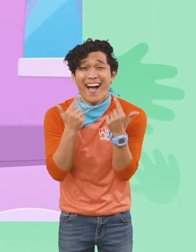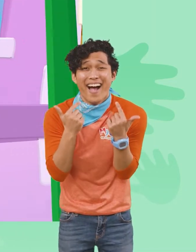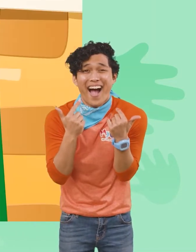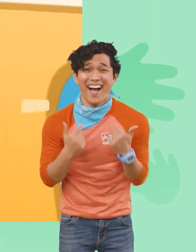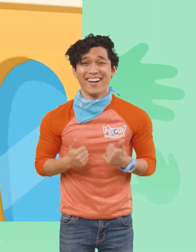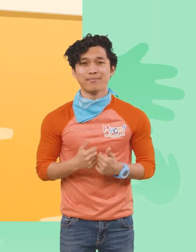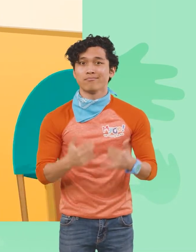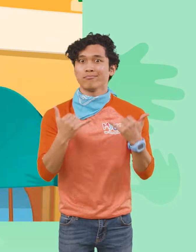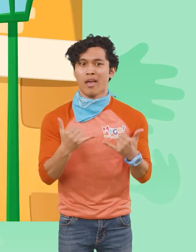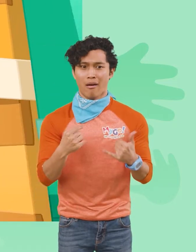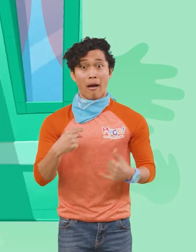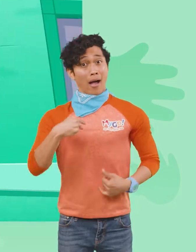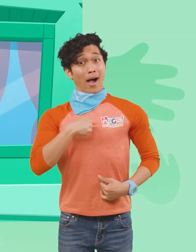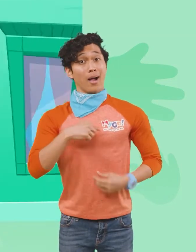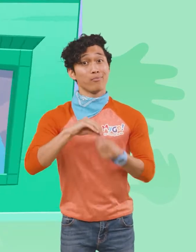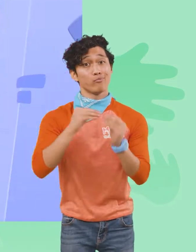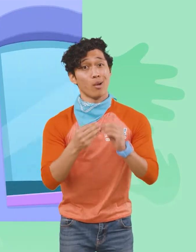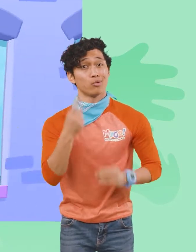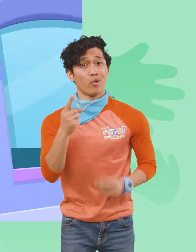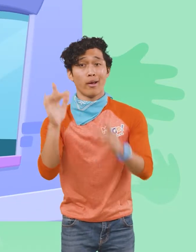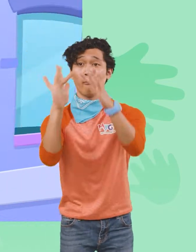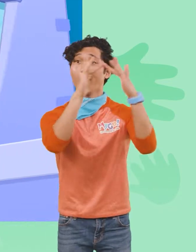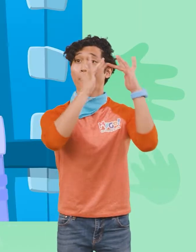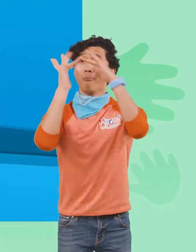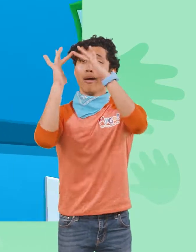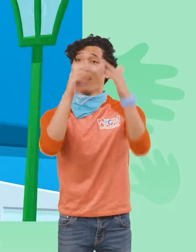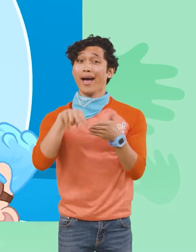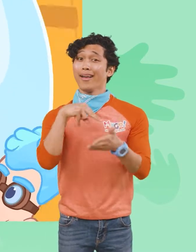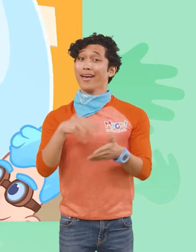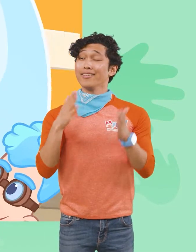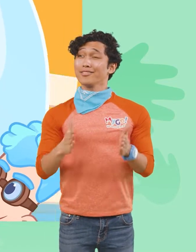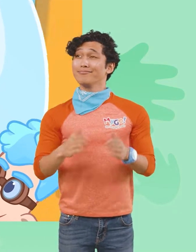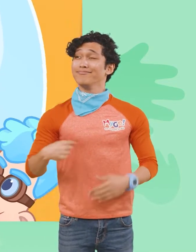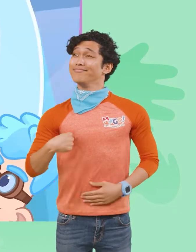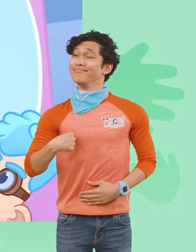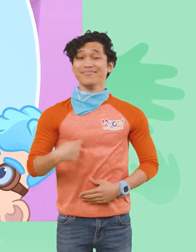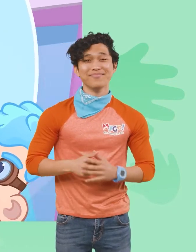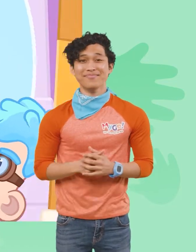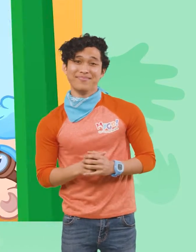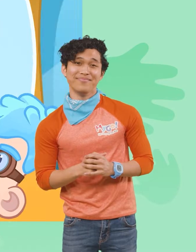Yeah. Now I am officially the number one ballet dancer. two. Yes,